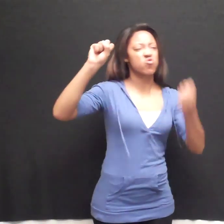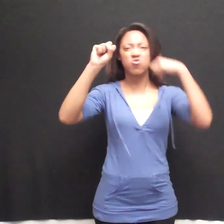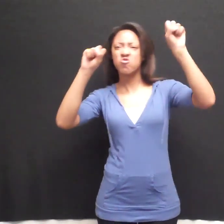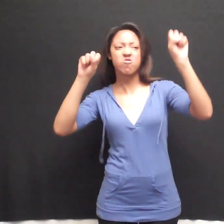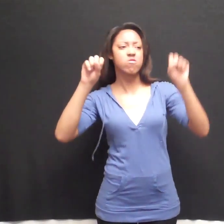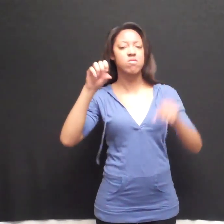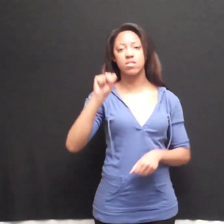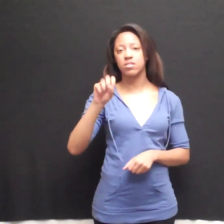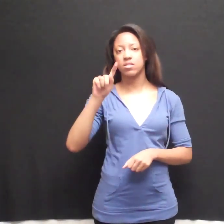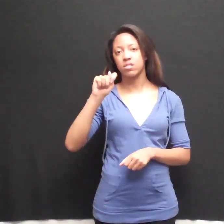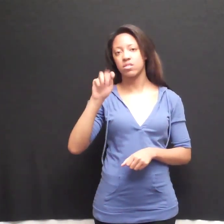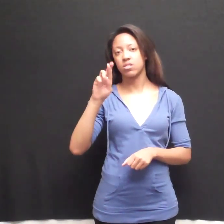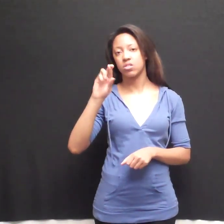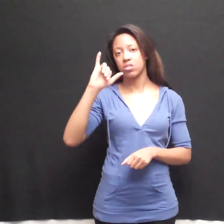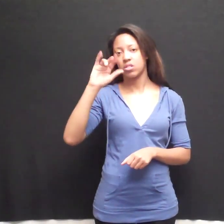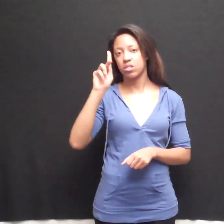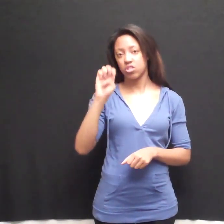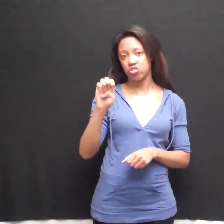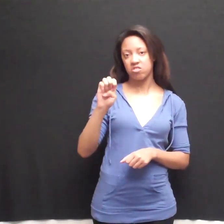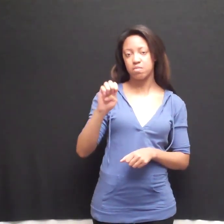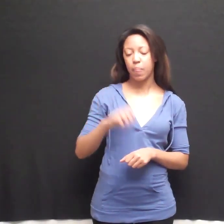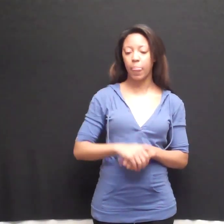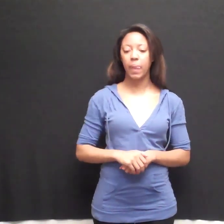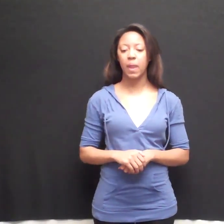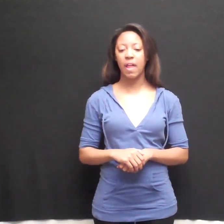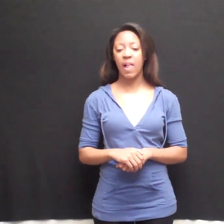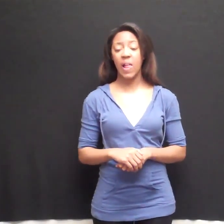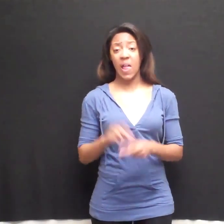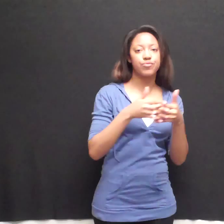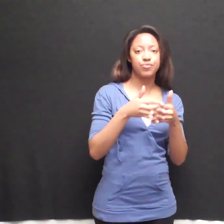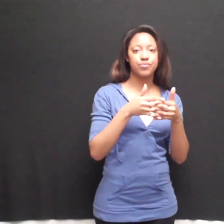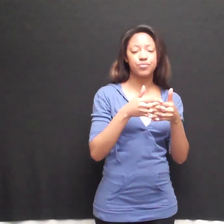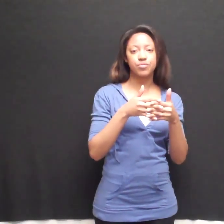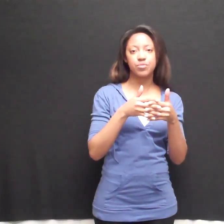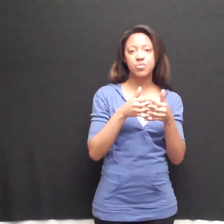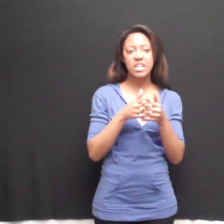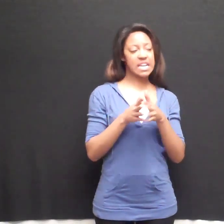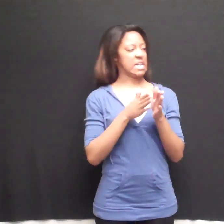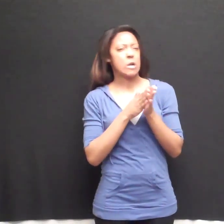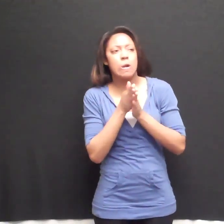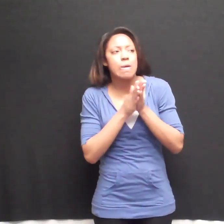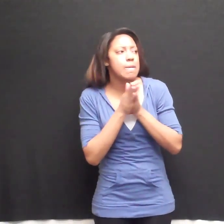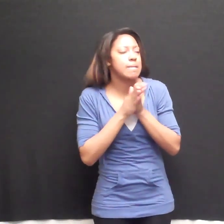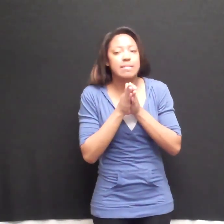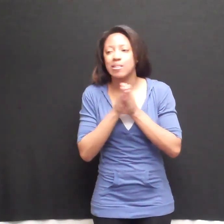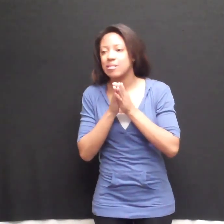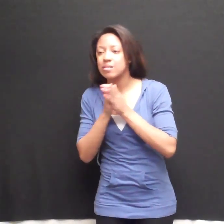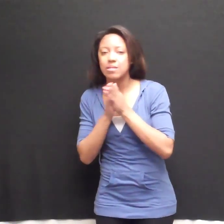Rubber heels had just come into use, and you rarely heard the foreman sneak up behind you, watching.